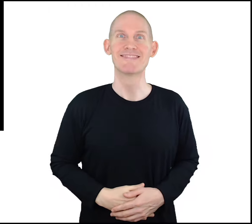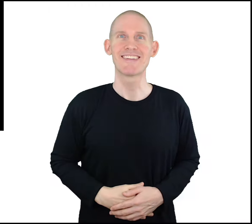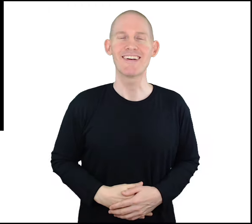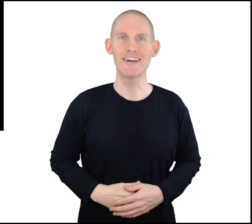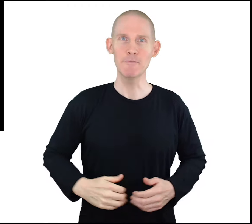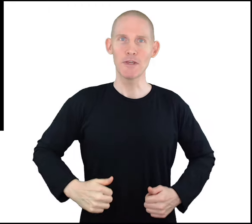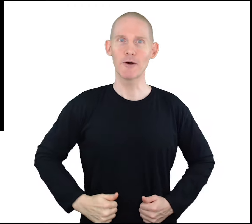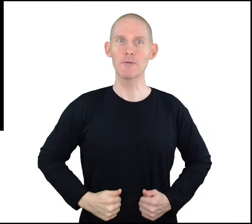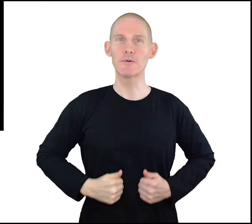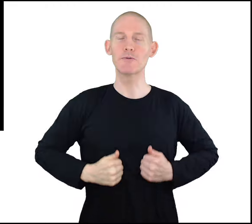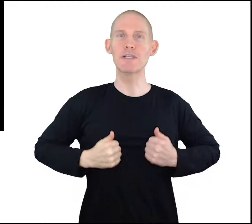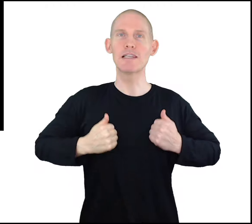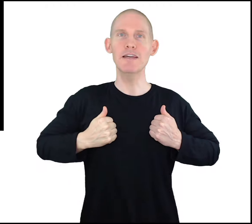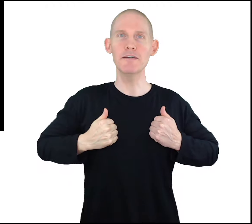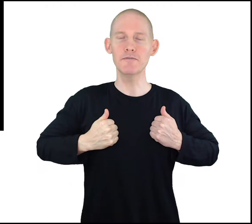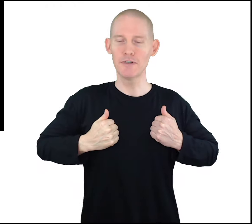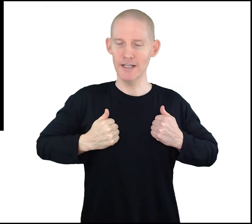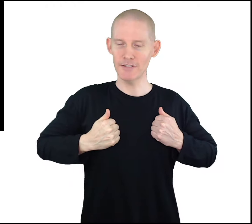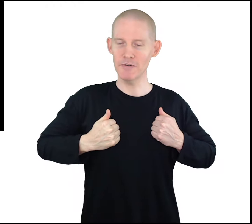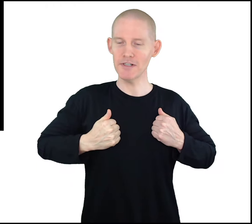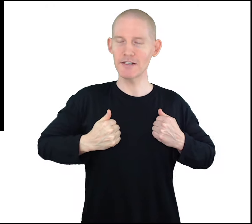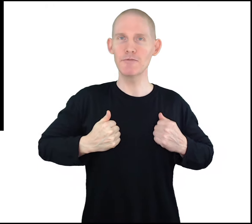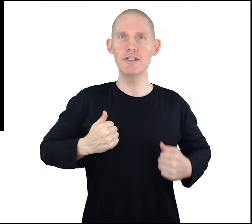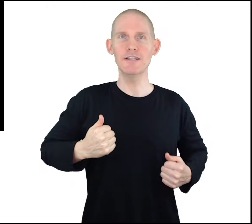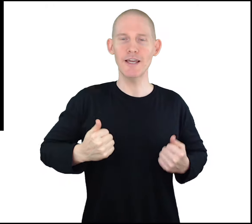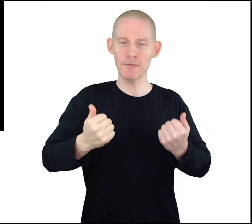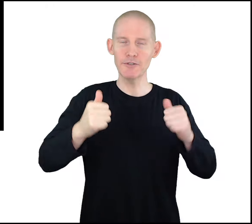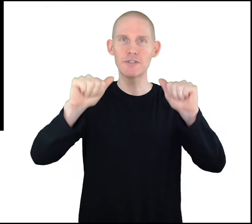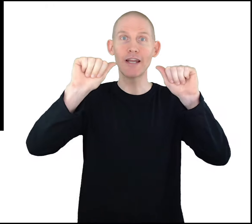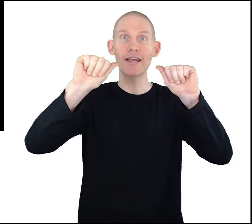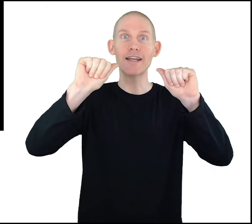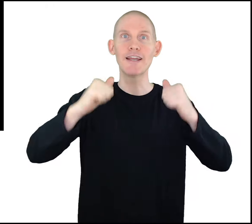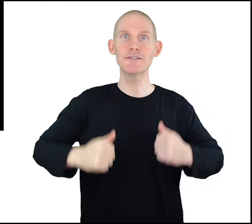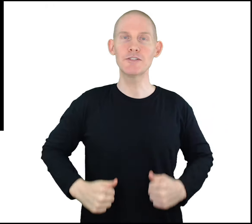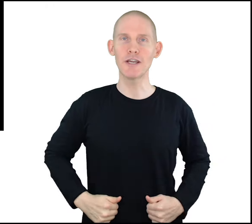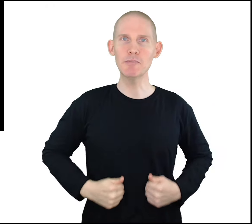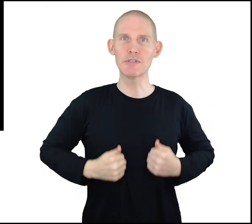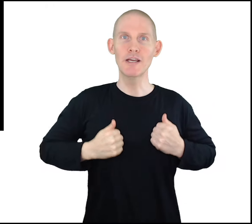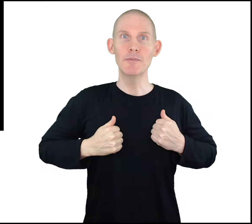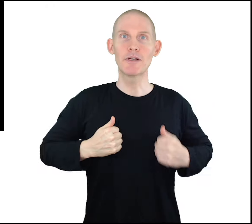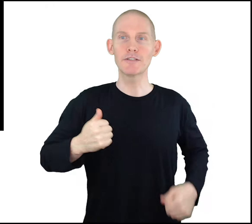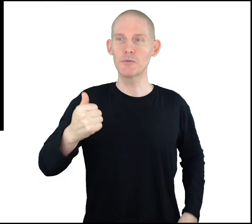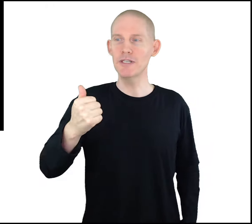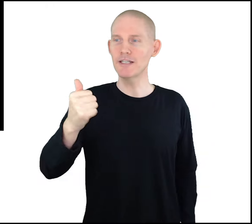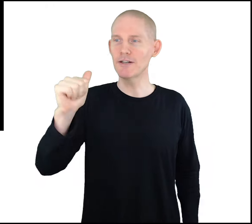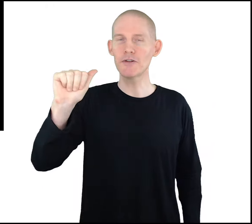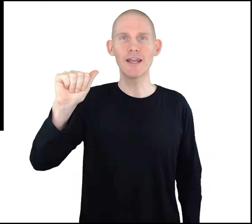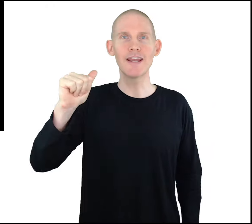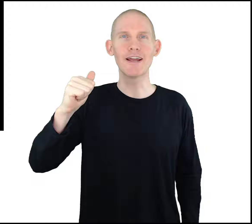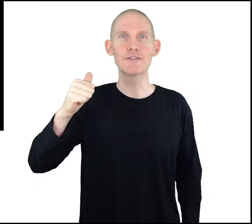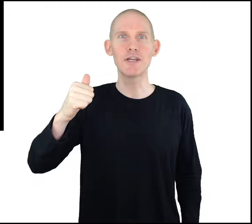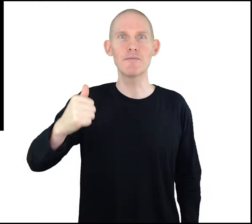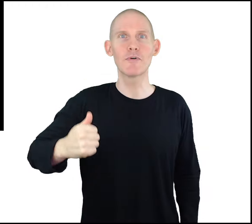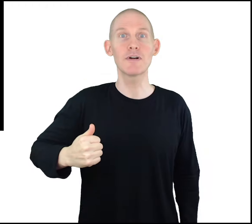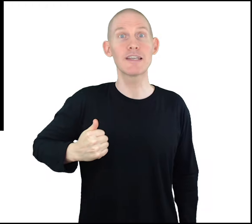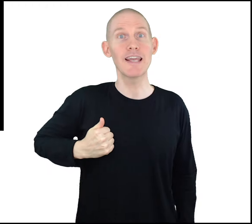All right, now when we're doing live, it's very convenient that we're using A hand shapes because we need another A hand shape for